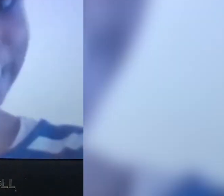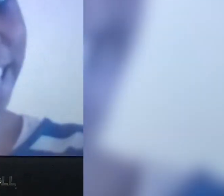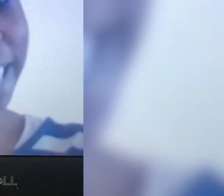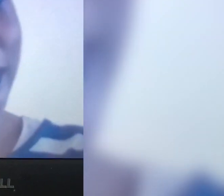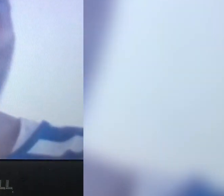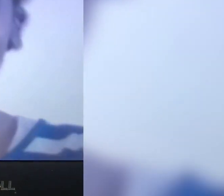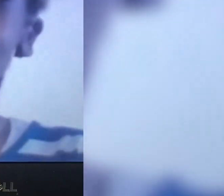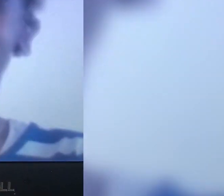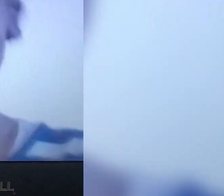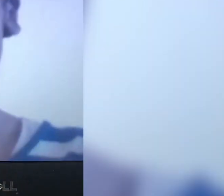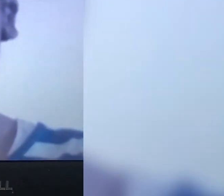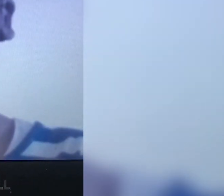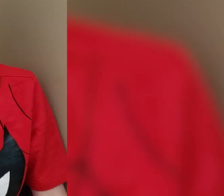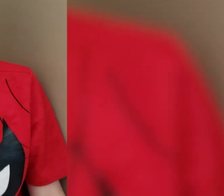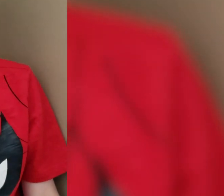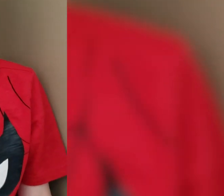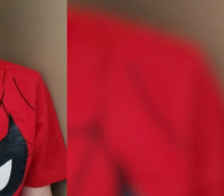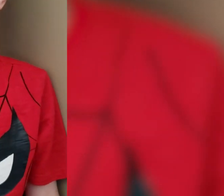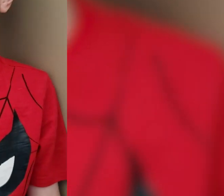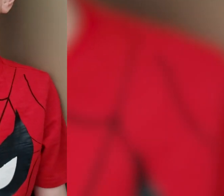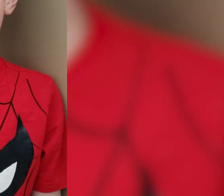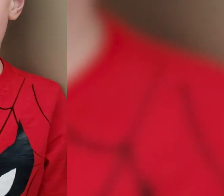listen, I can talk. So I can say what? In wool. Oh, hi,